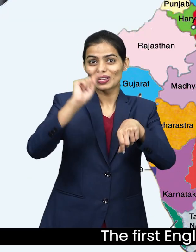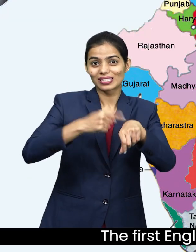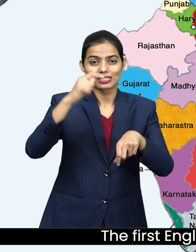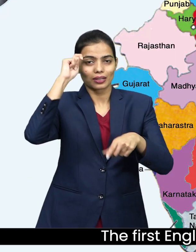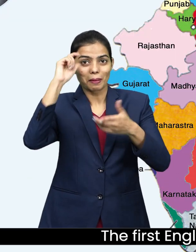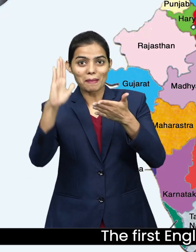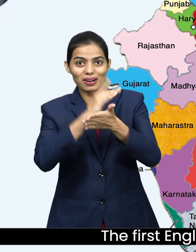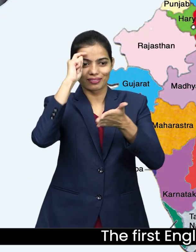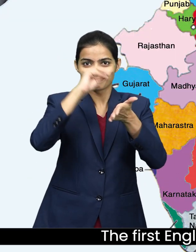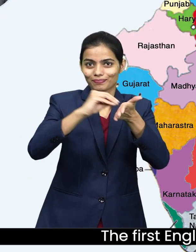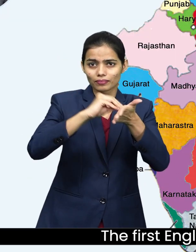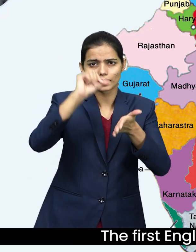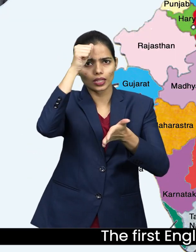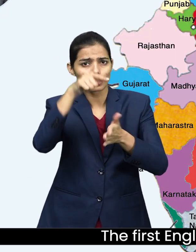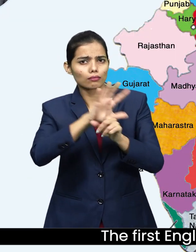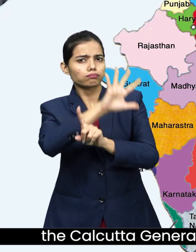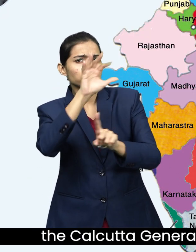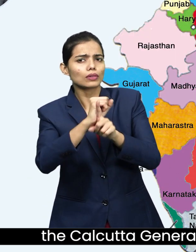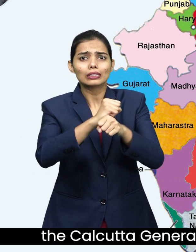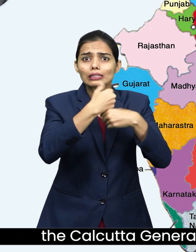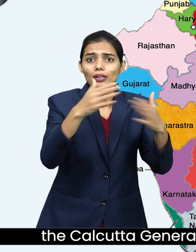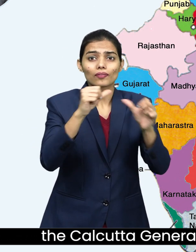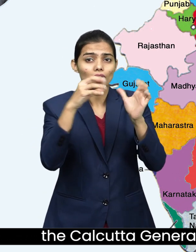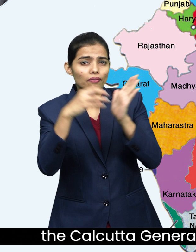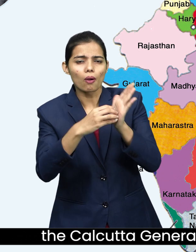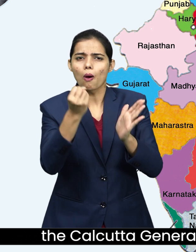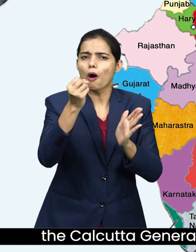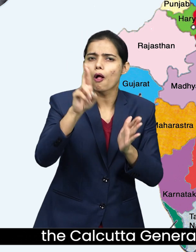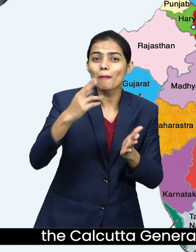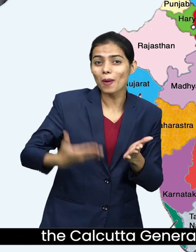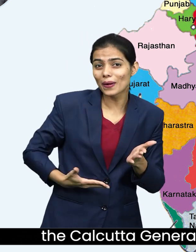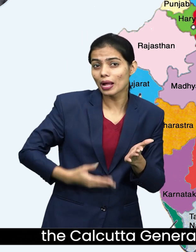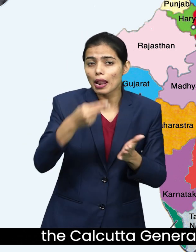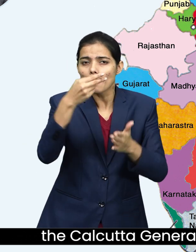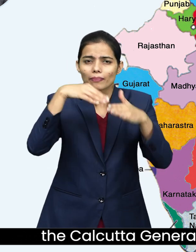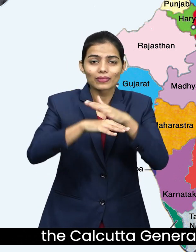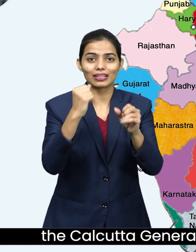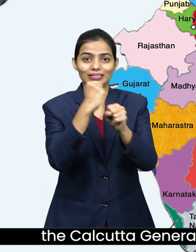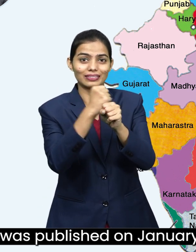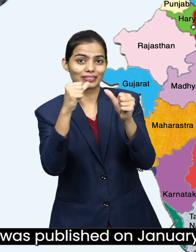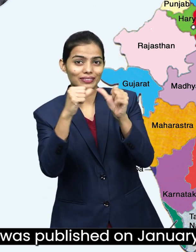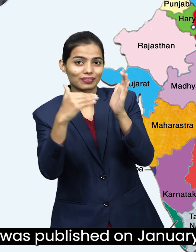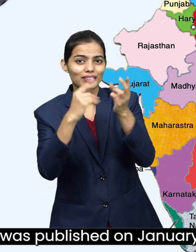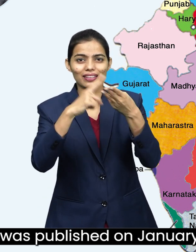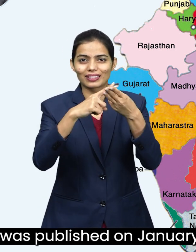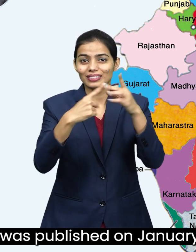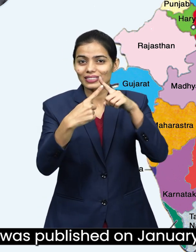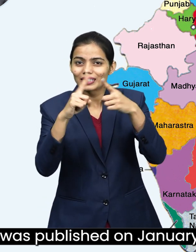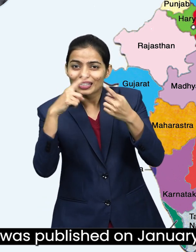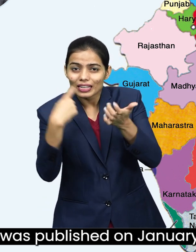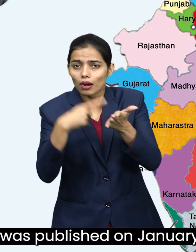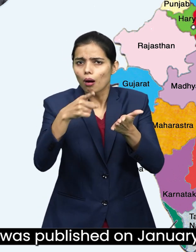The first English newspaper in India, the Calcutta General Advertiser or Bengal Gazette, was published